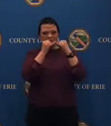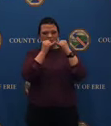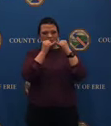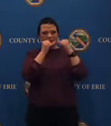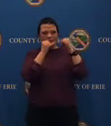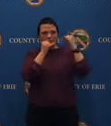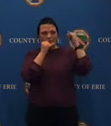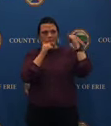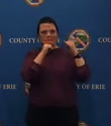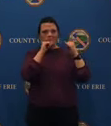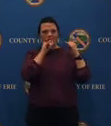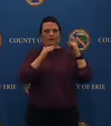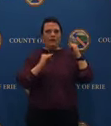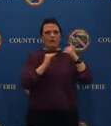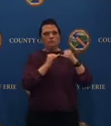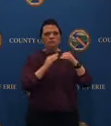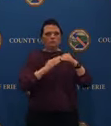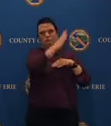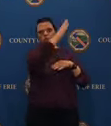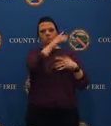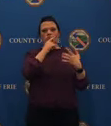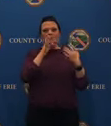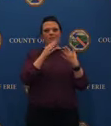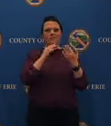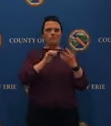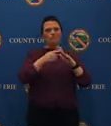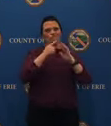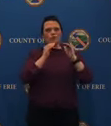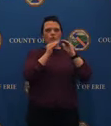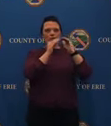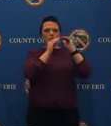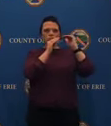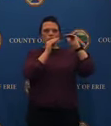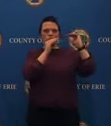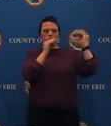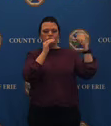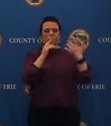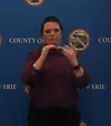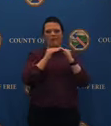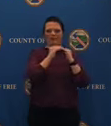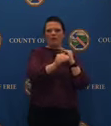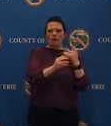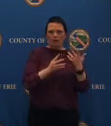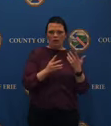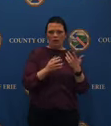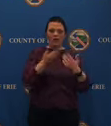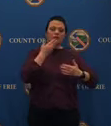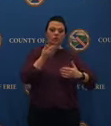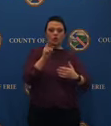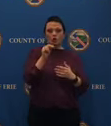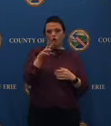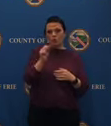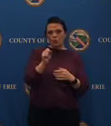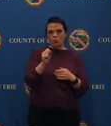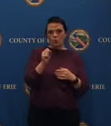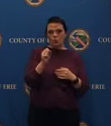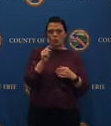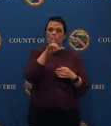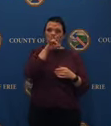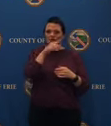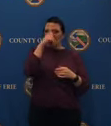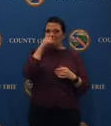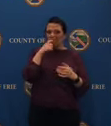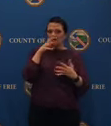steep a slope. Said it's leveling off a bit. And that's really reflective. That's good news, and that's really reflective of the